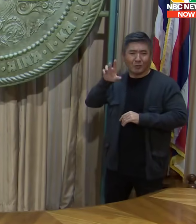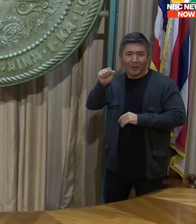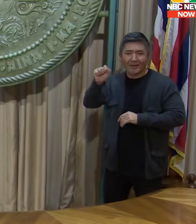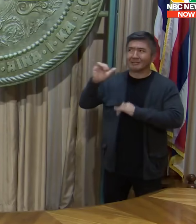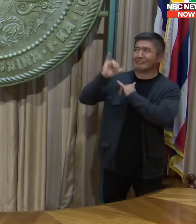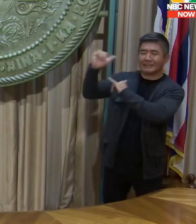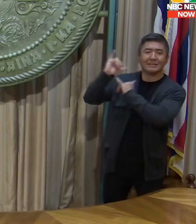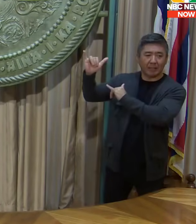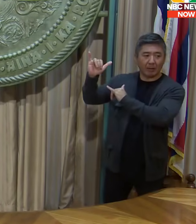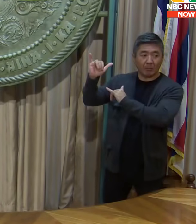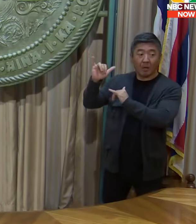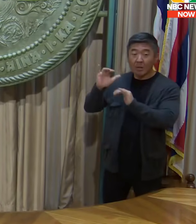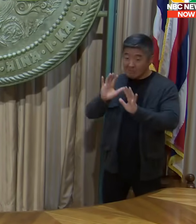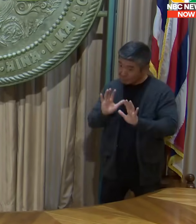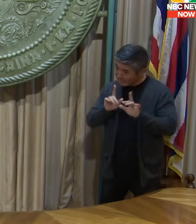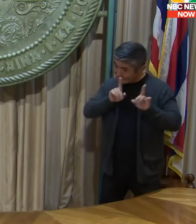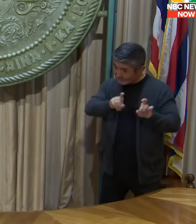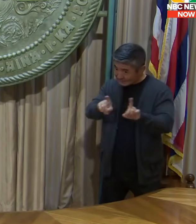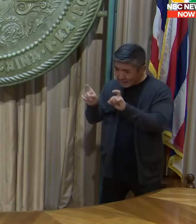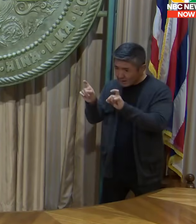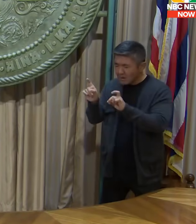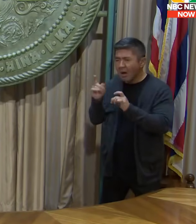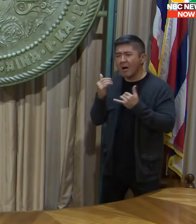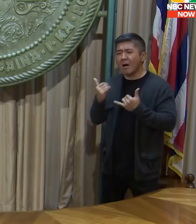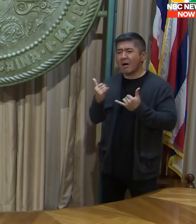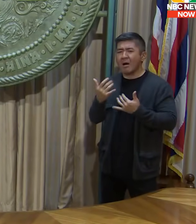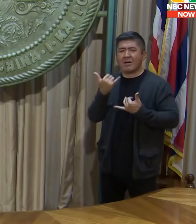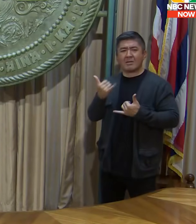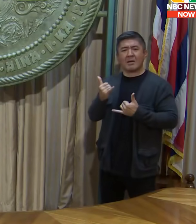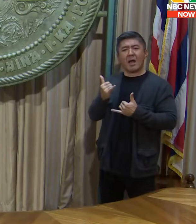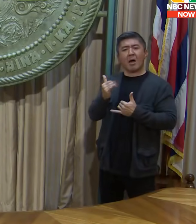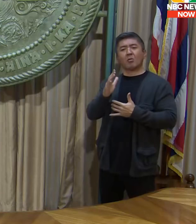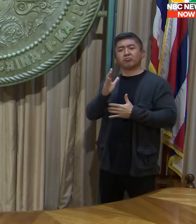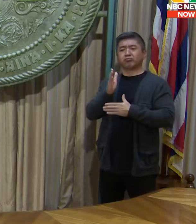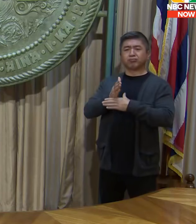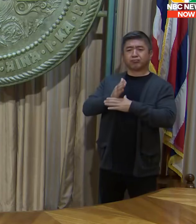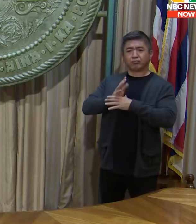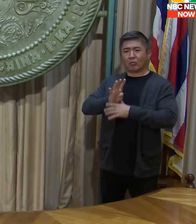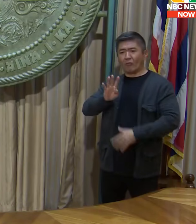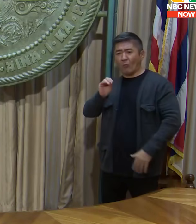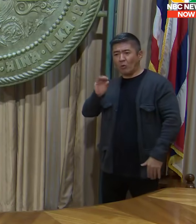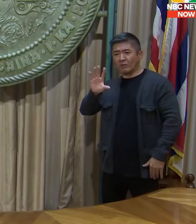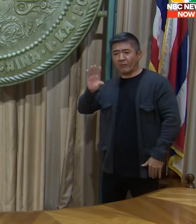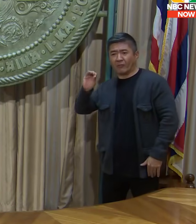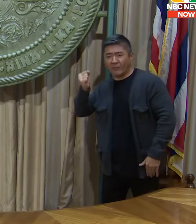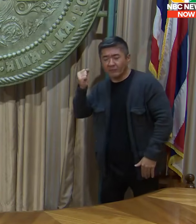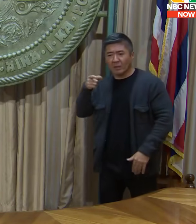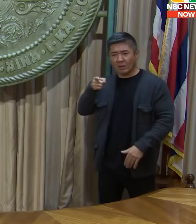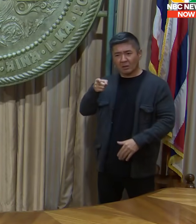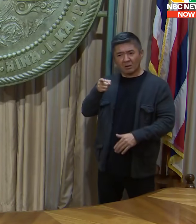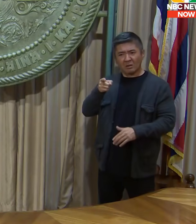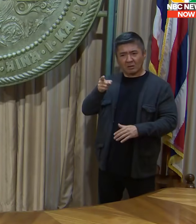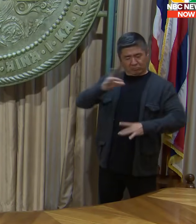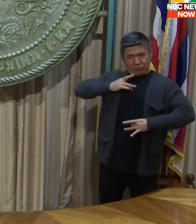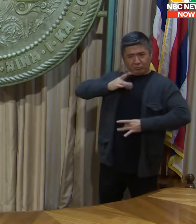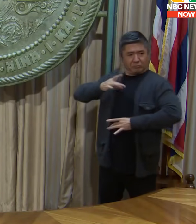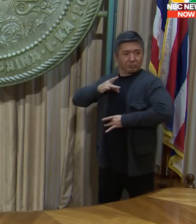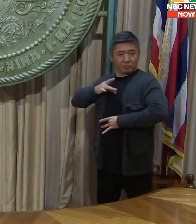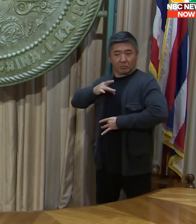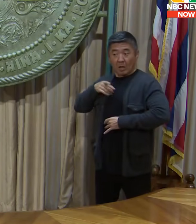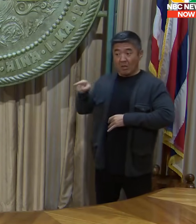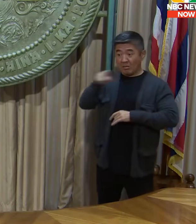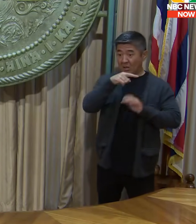As we do more testing, we are finding more middle-aged individuals to be infected, and many of those have less severe symptoms